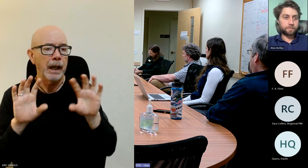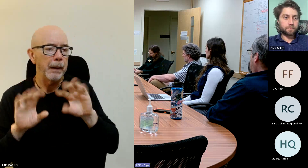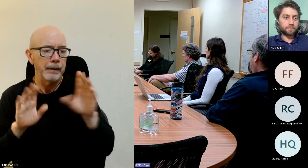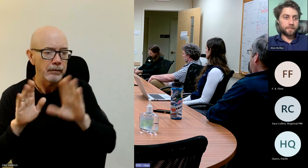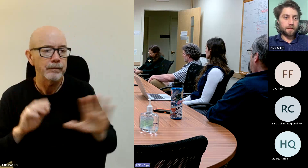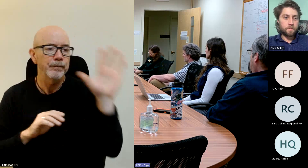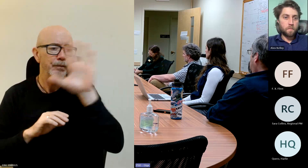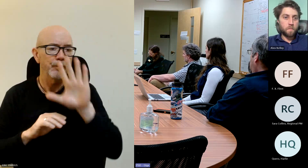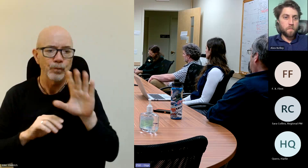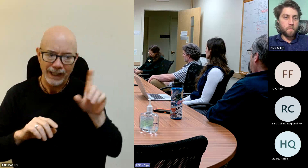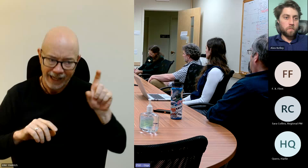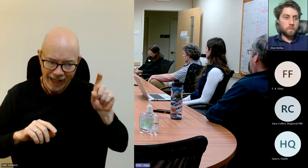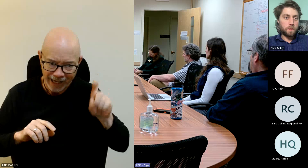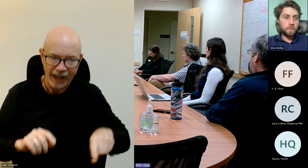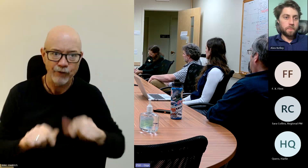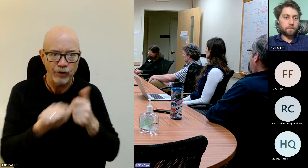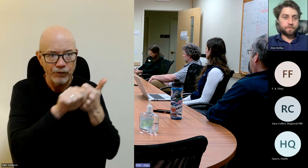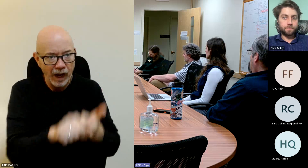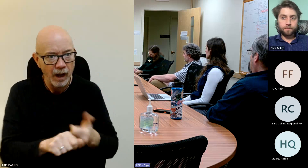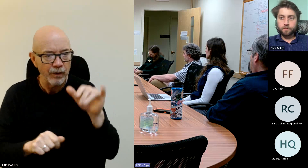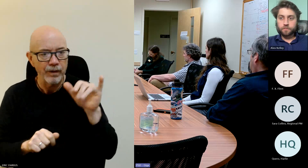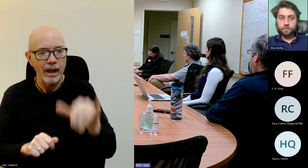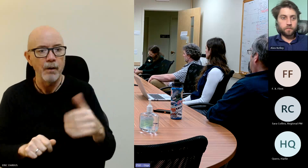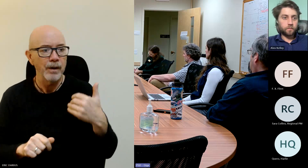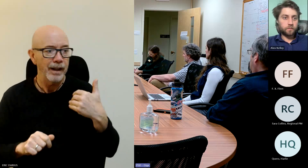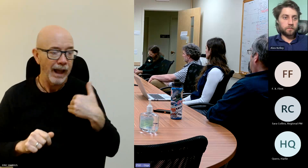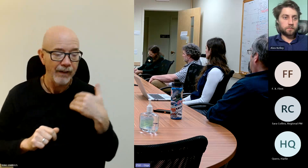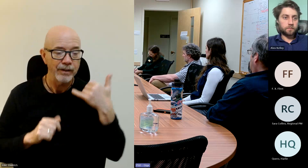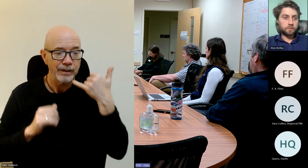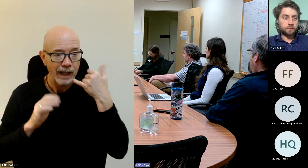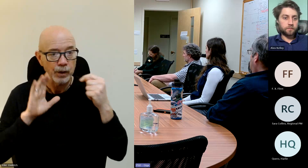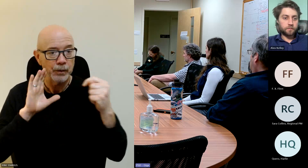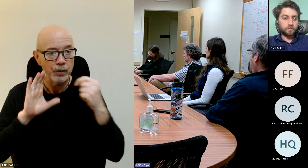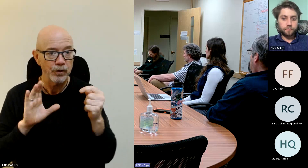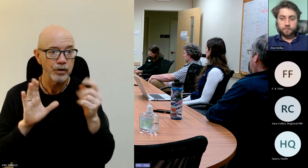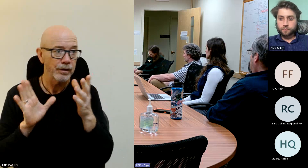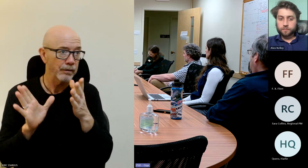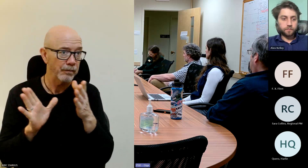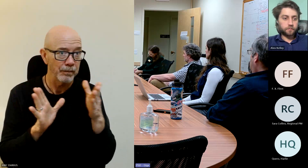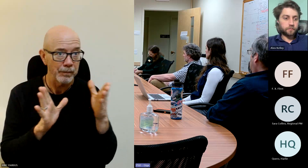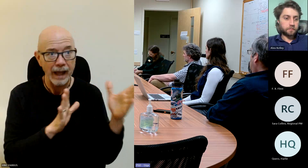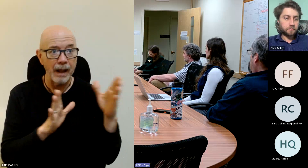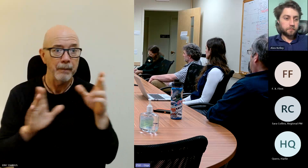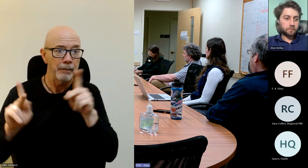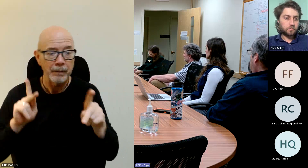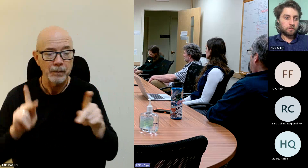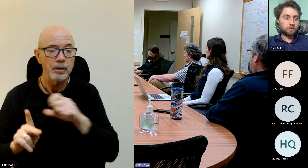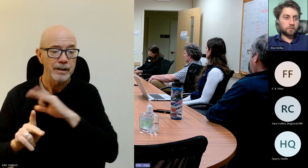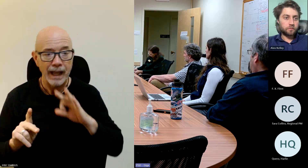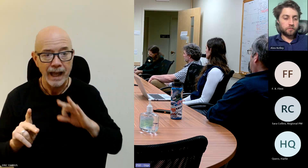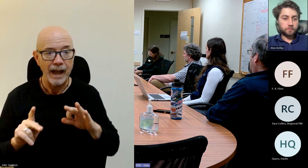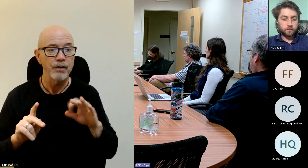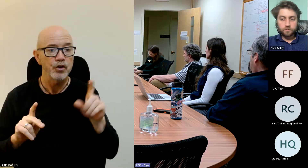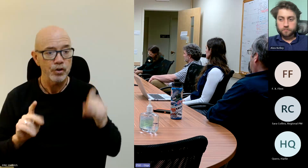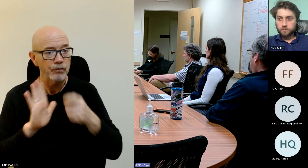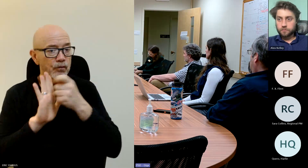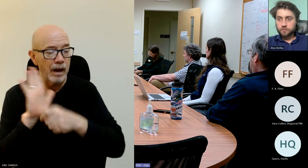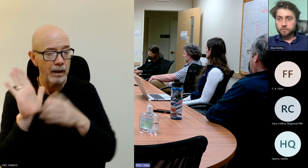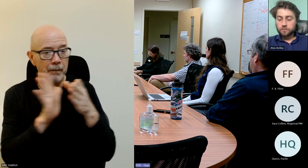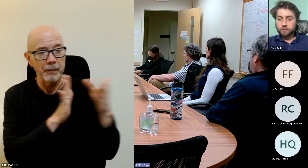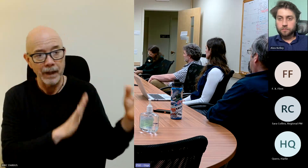got a telecommunications staff present in the room. Y'all should be writing the plan, not squandering $400,000 on a firm that cheated